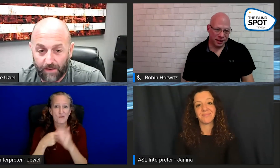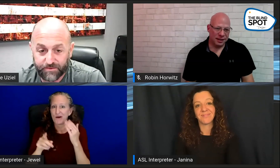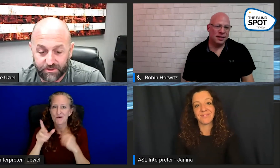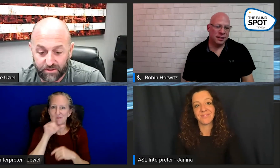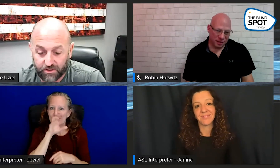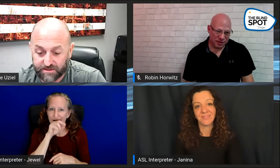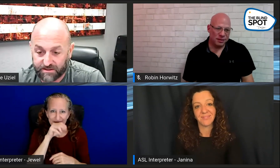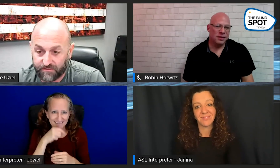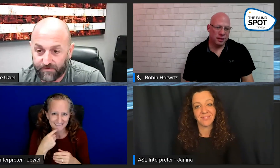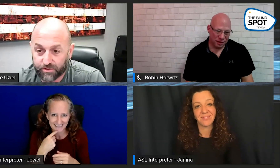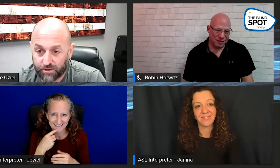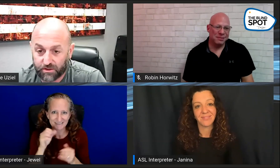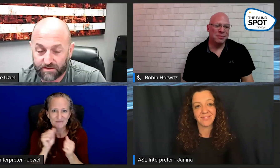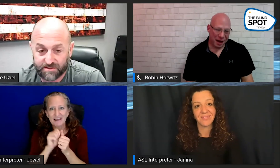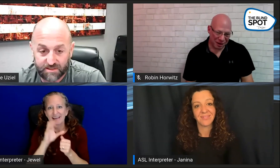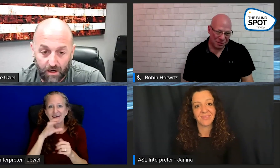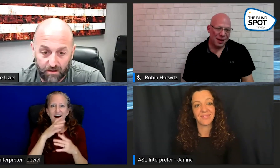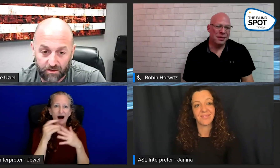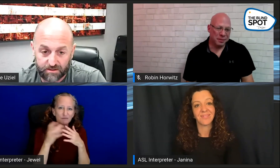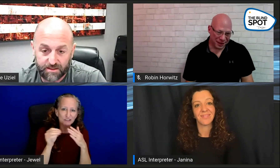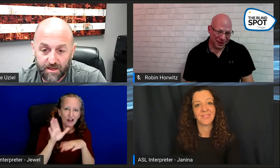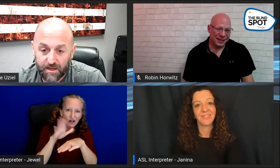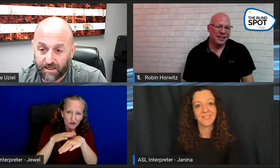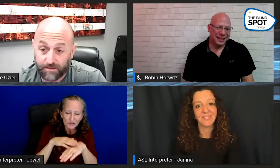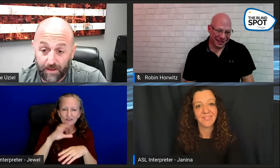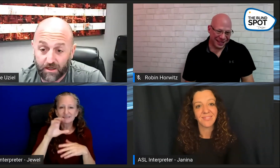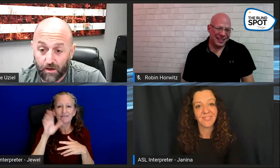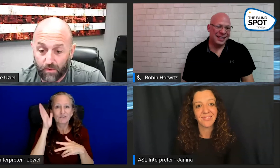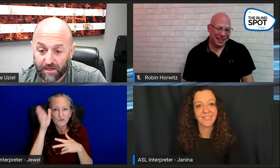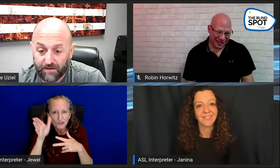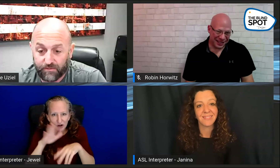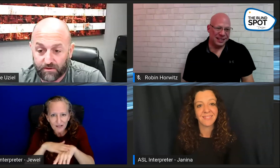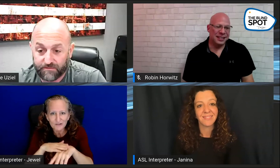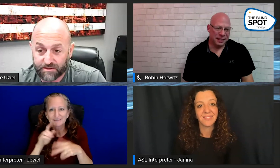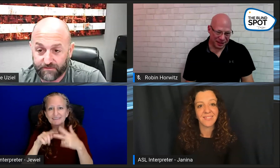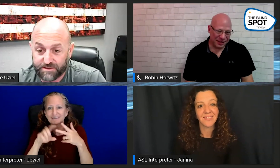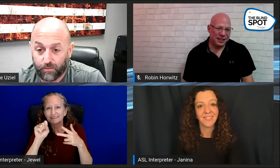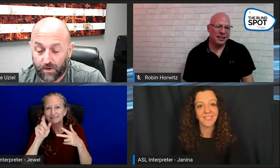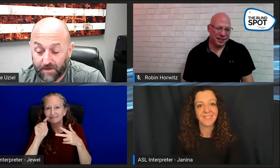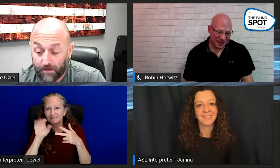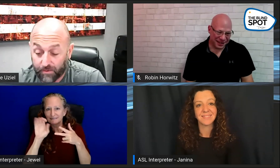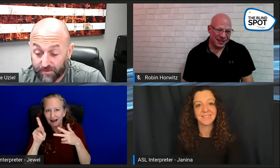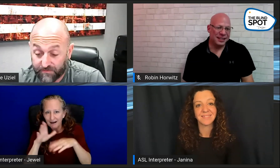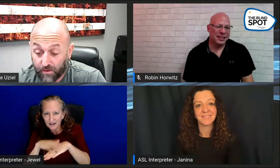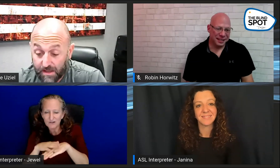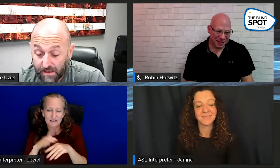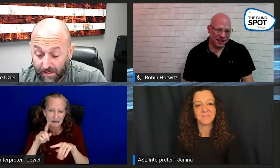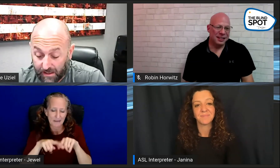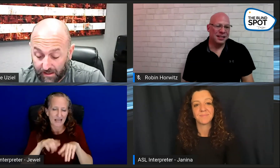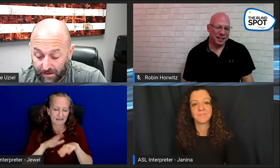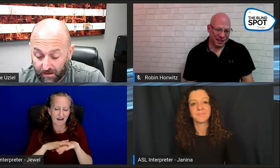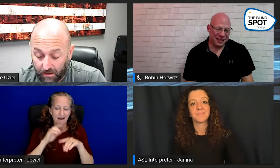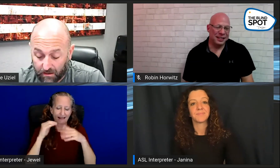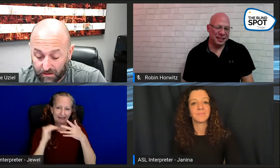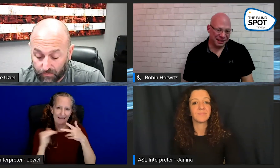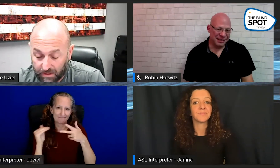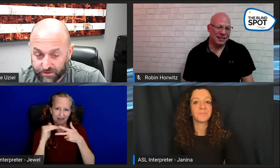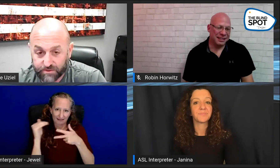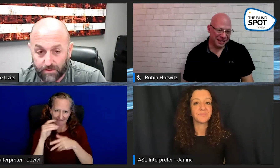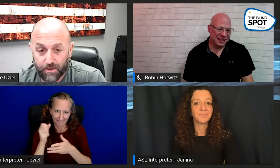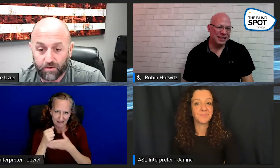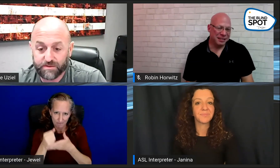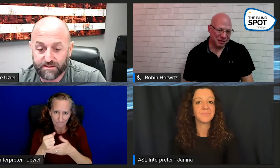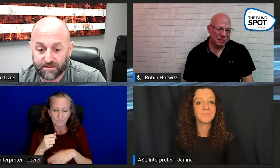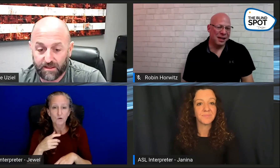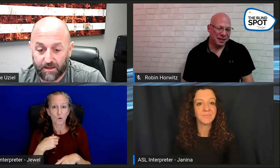with option alerts and future alerts and stock alerts, depending on what level of service you want to help you with. So what